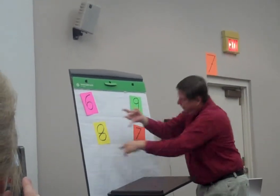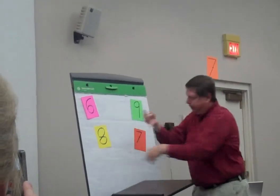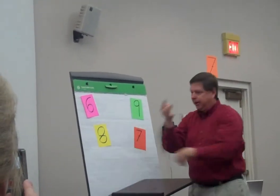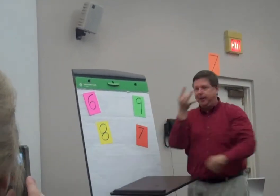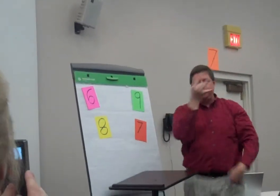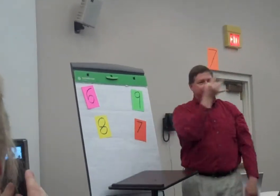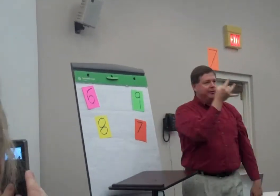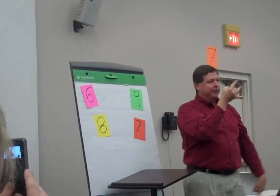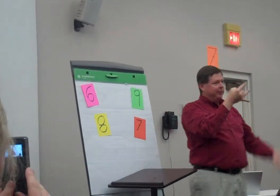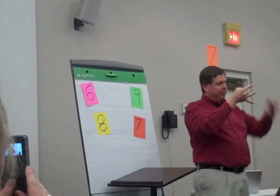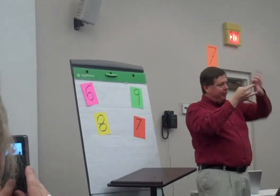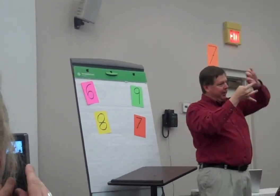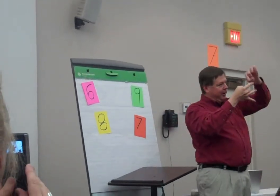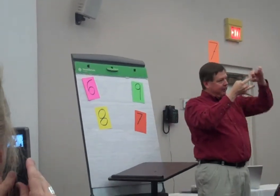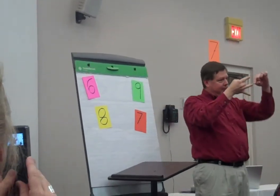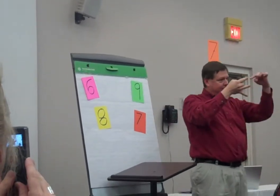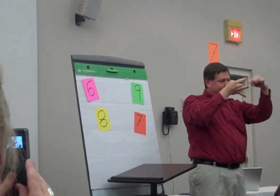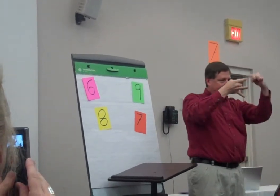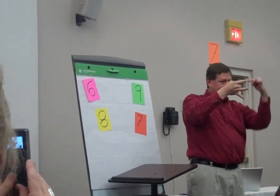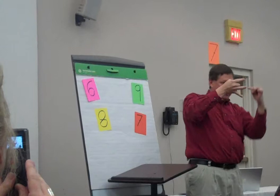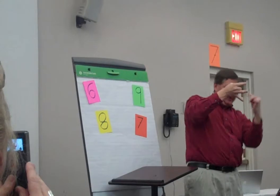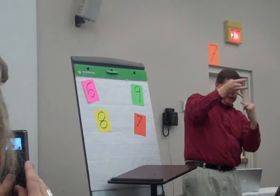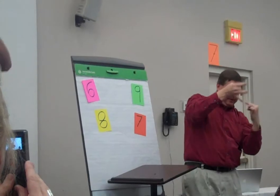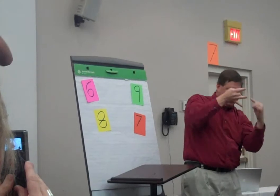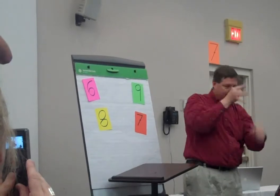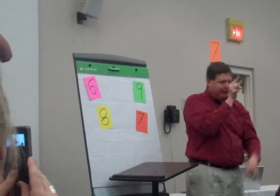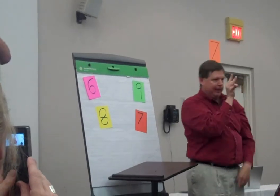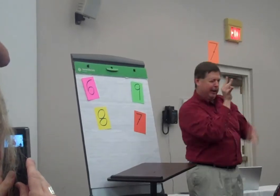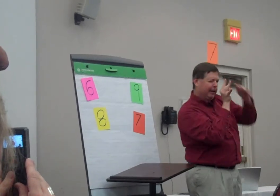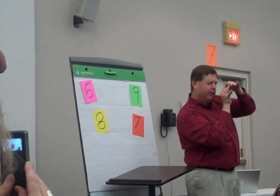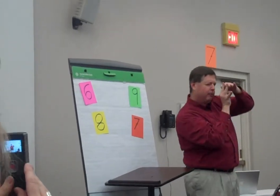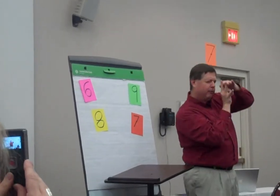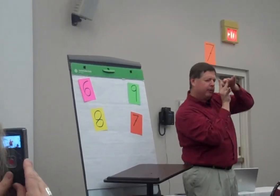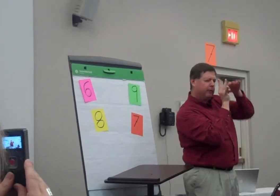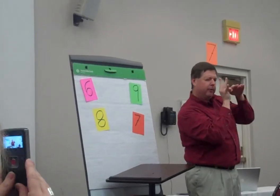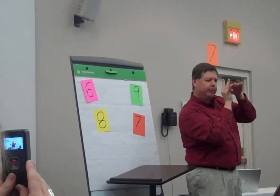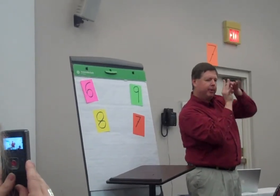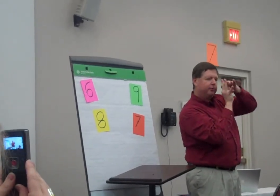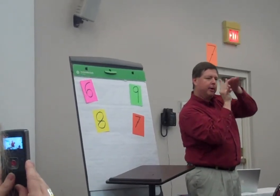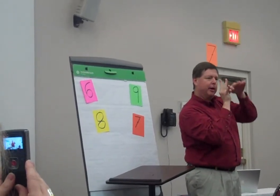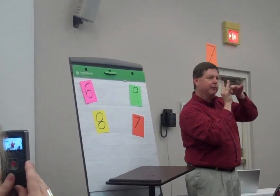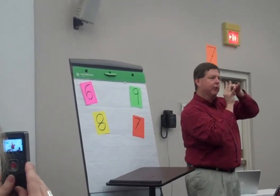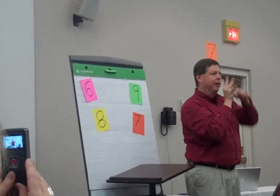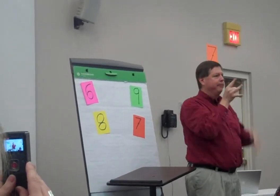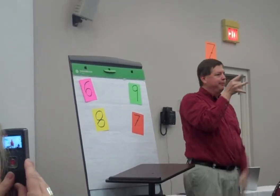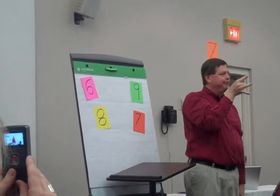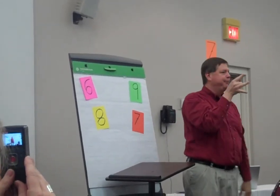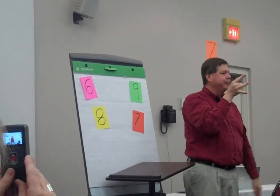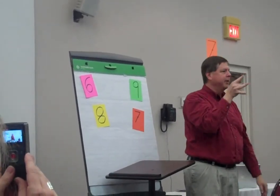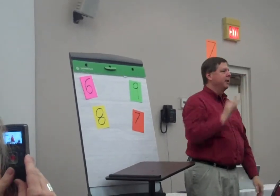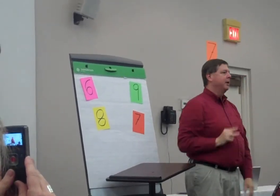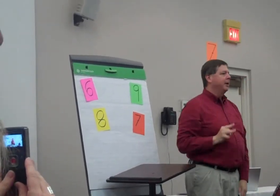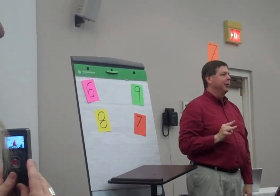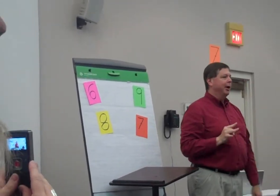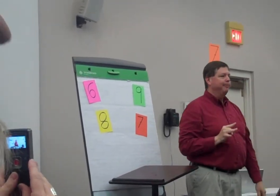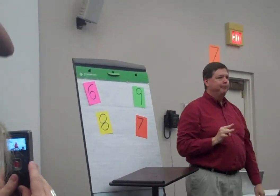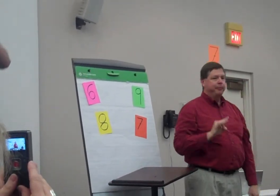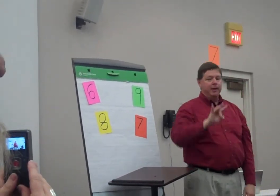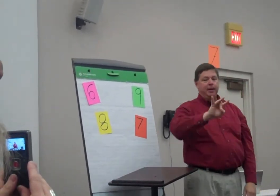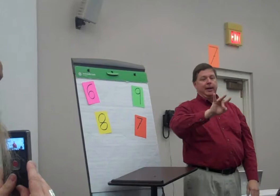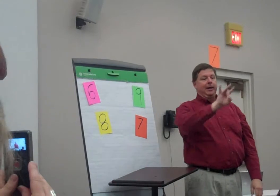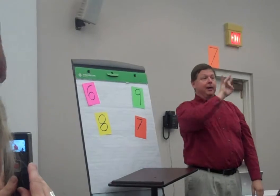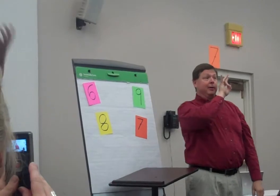Right? I've got equal distance between each little curve, and they don't hold up in a straight line very well.